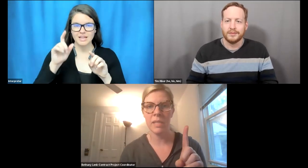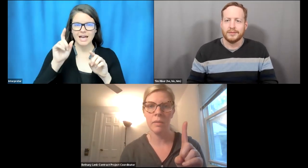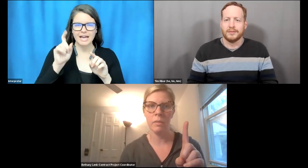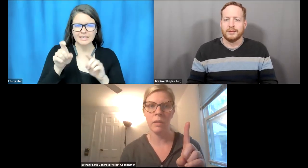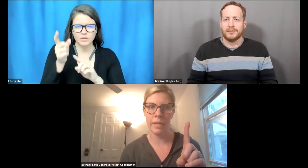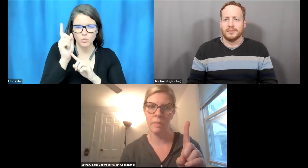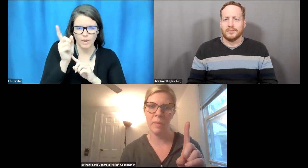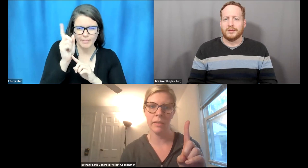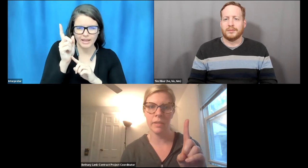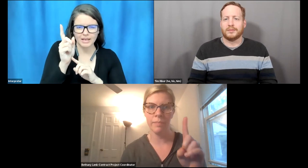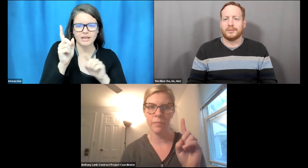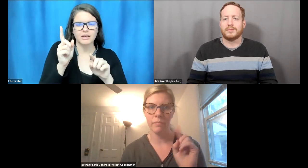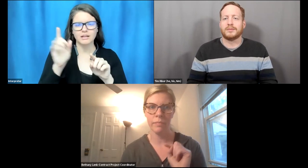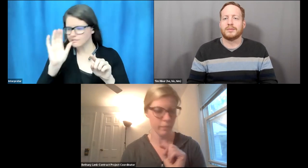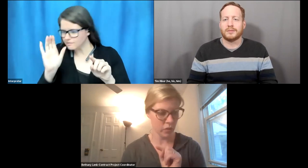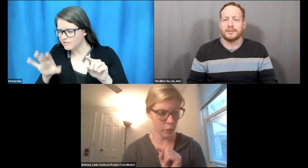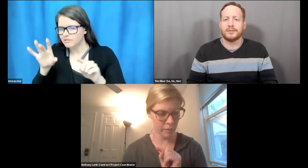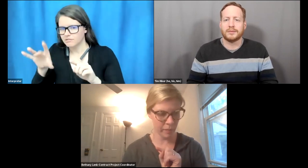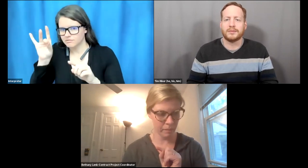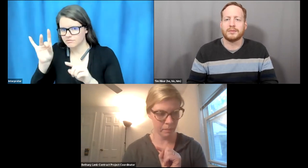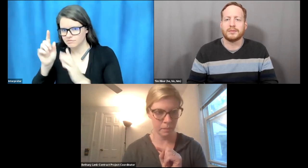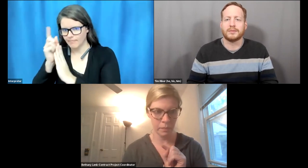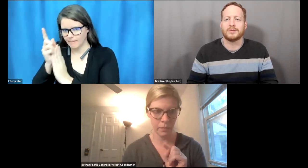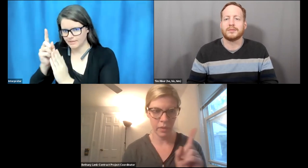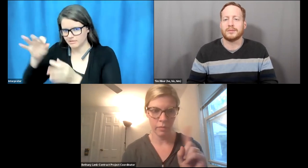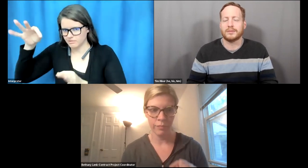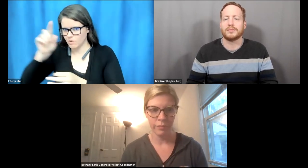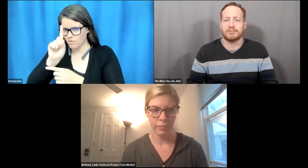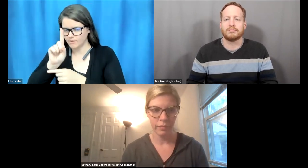to collect the minutes. Just one moment.